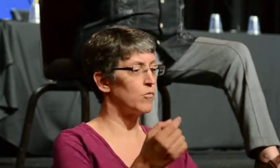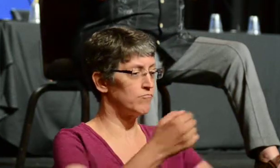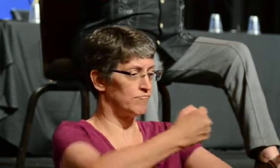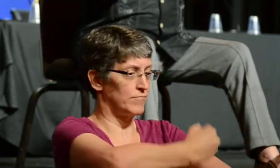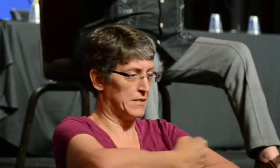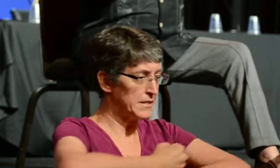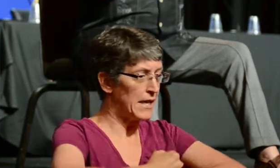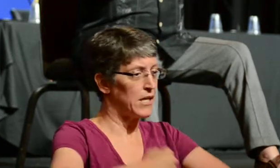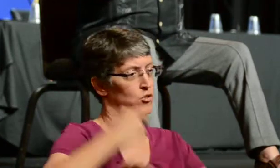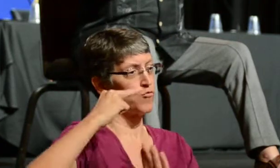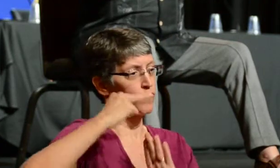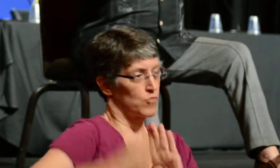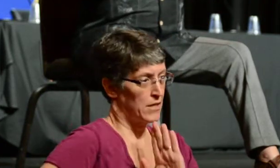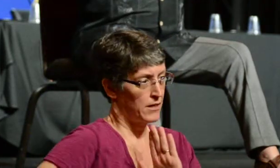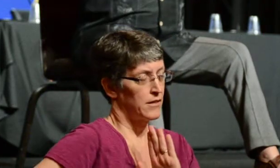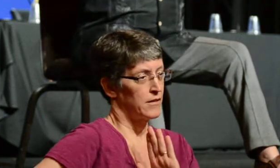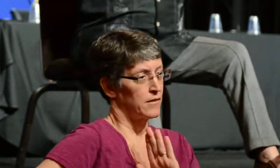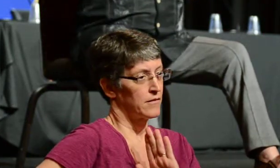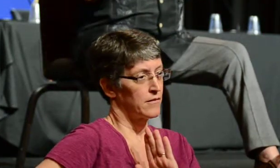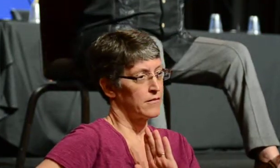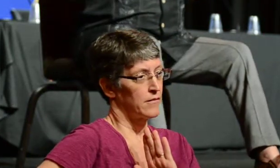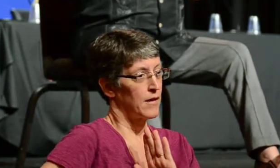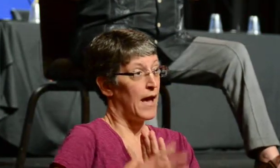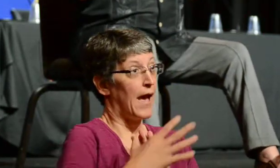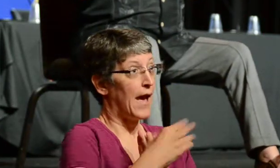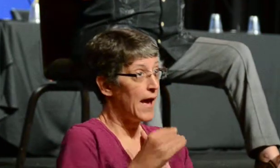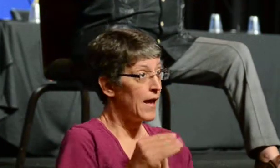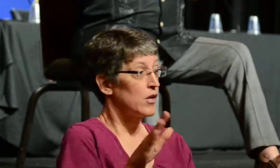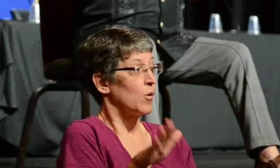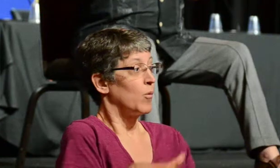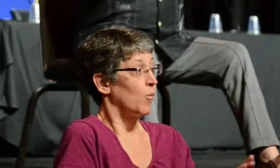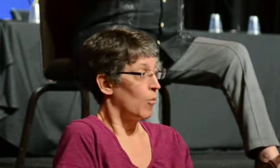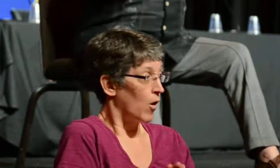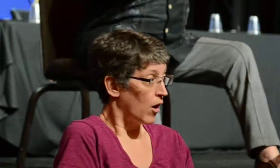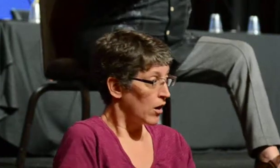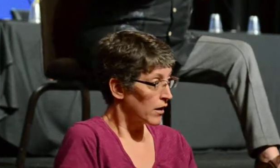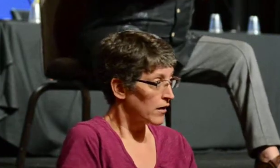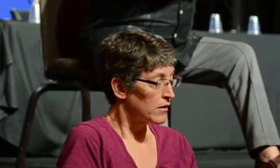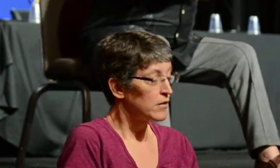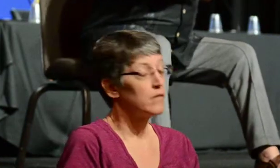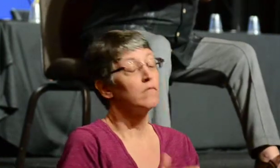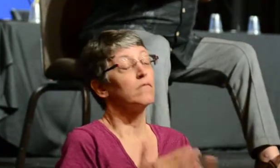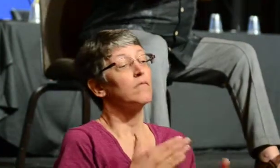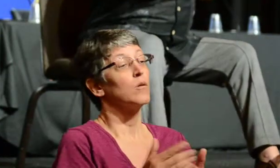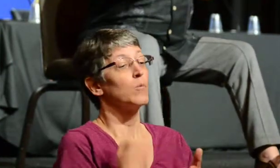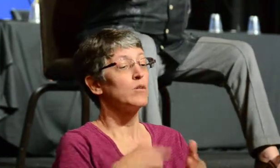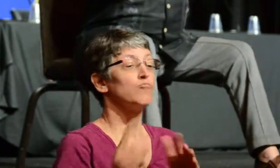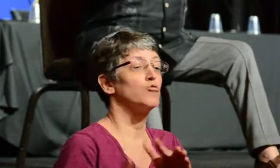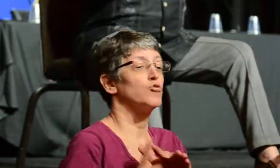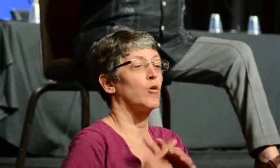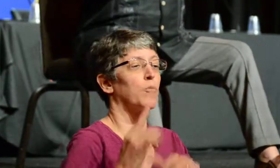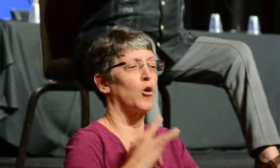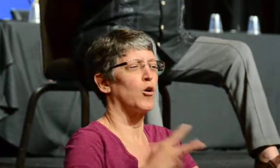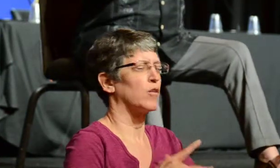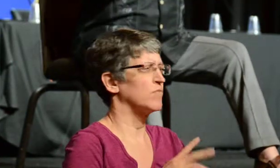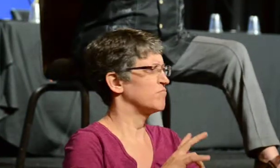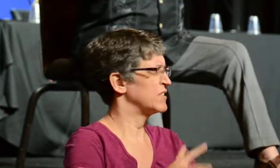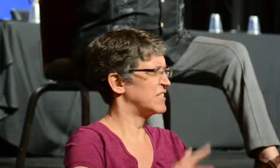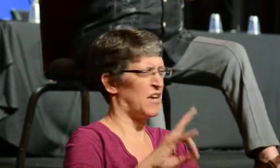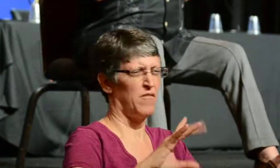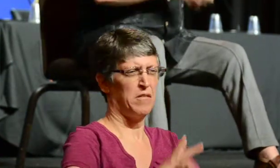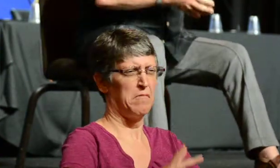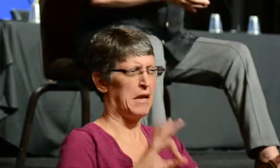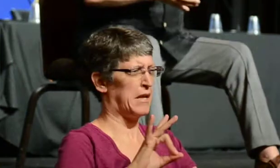stage reading and yet walking. So we come in early in the morning, 7, 8, 9 o'clock in the